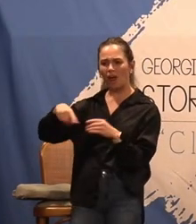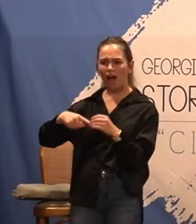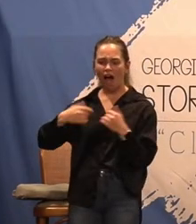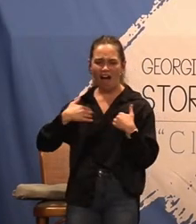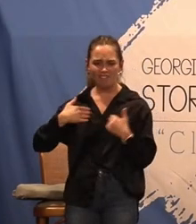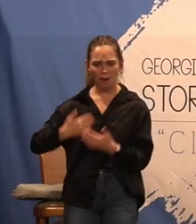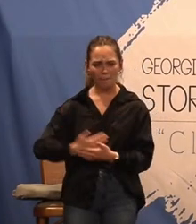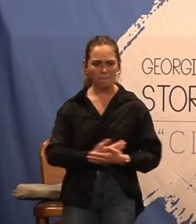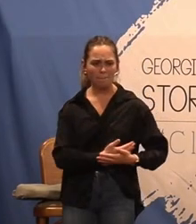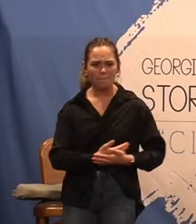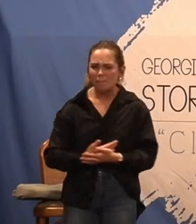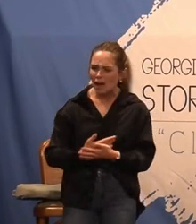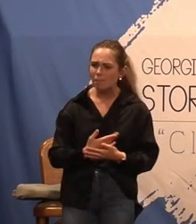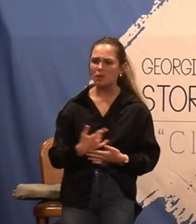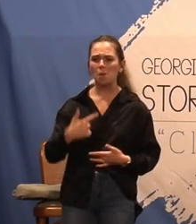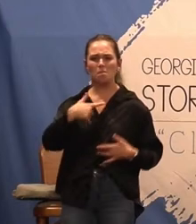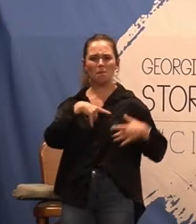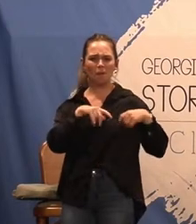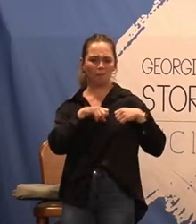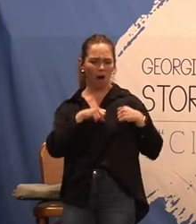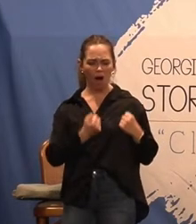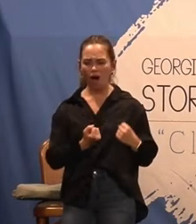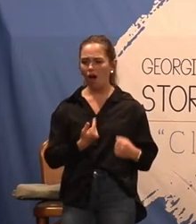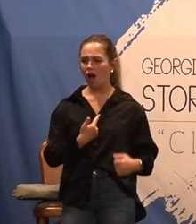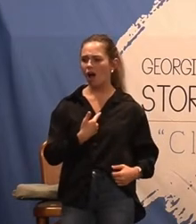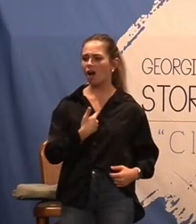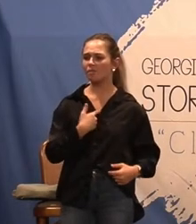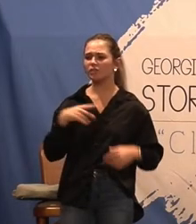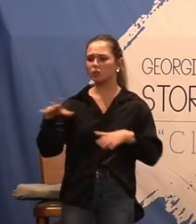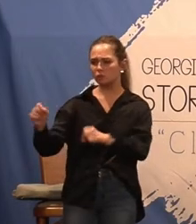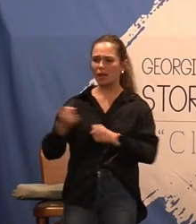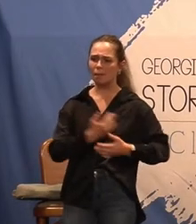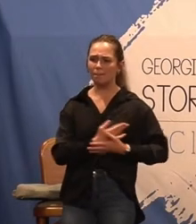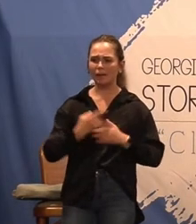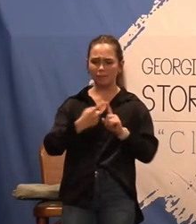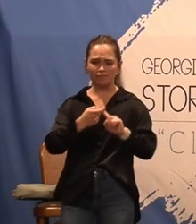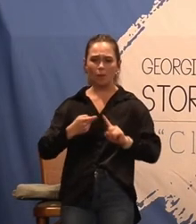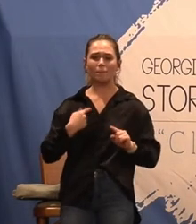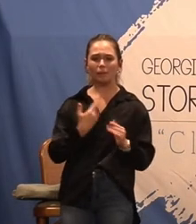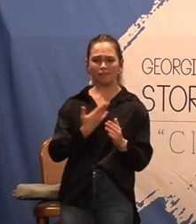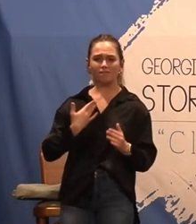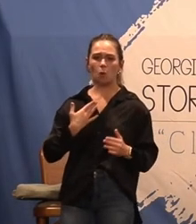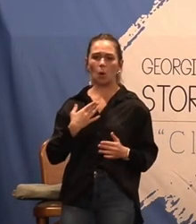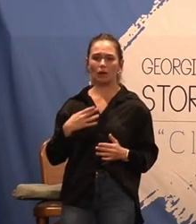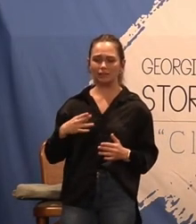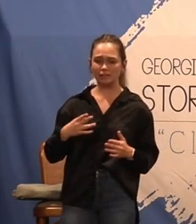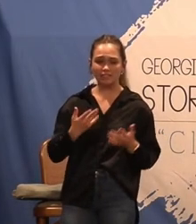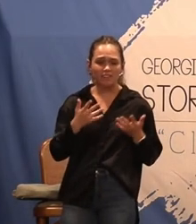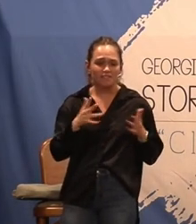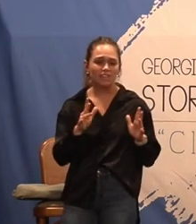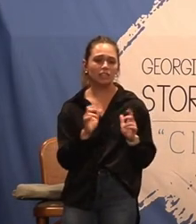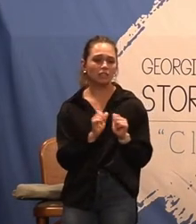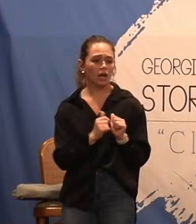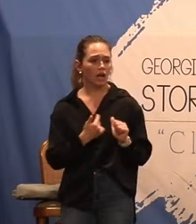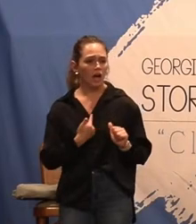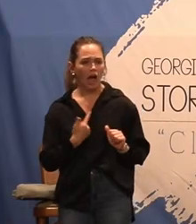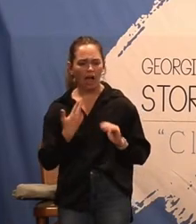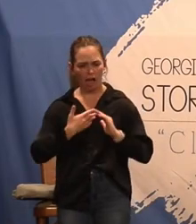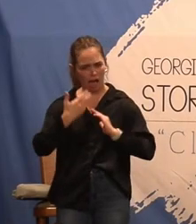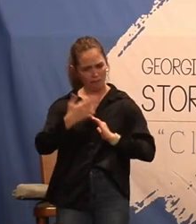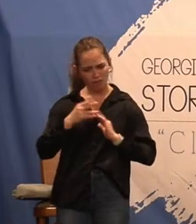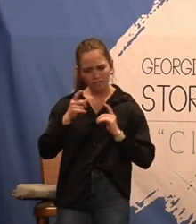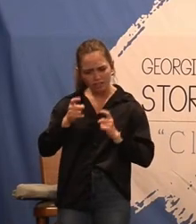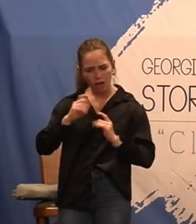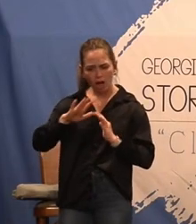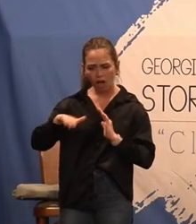baby, you break my heart. You take that foal away from me before it's even weaned. And after I have given